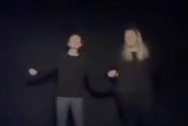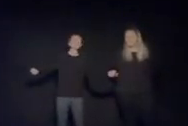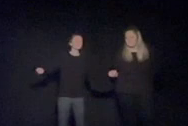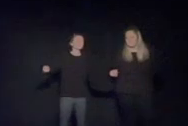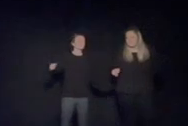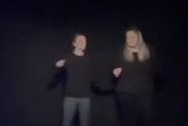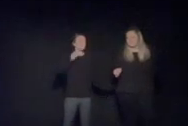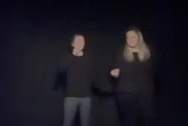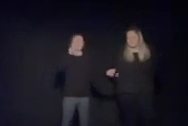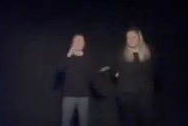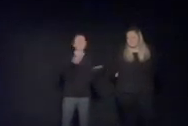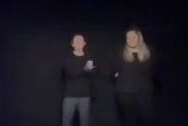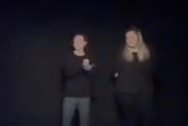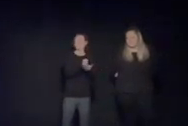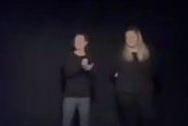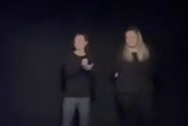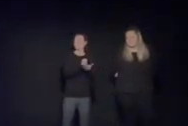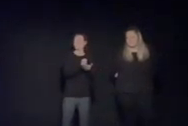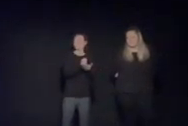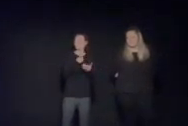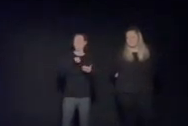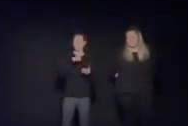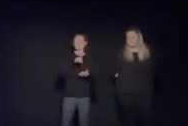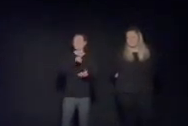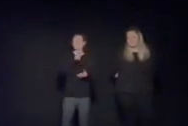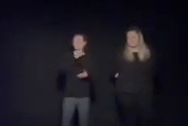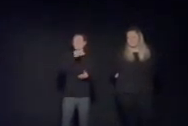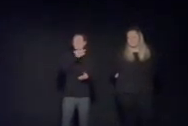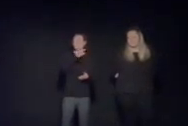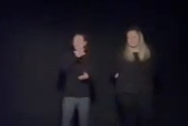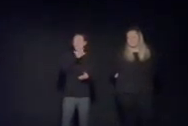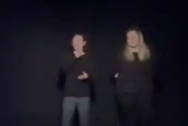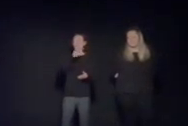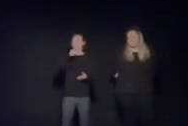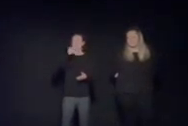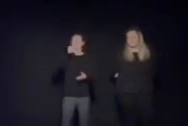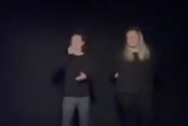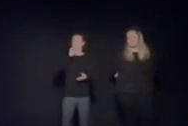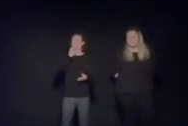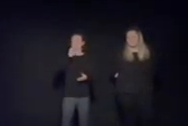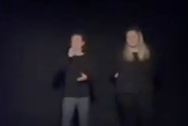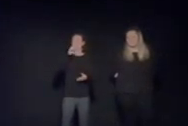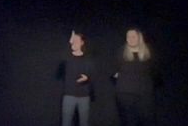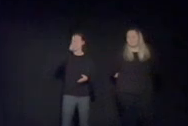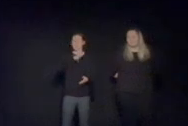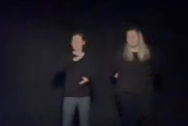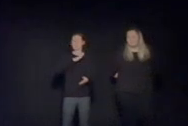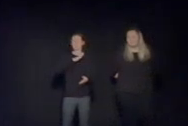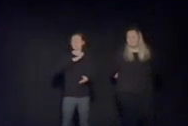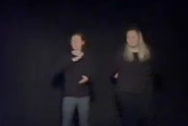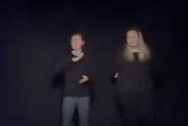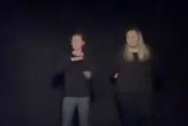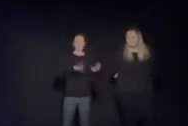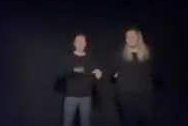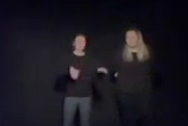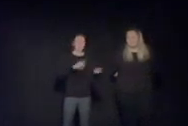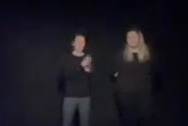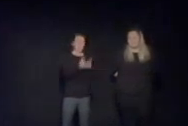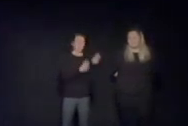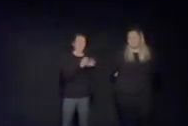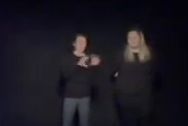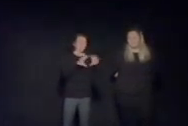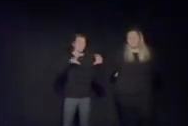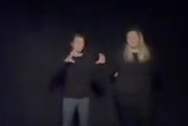won't get away with this. I'm Dung, Beetle-Man. Children young and old around the world live for my